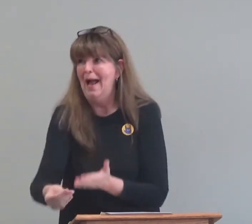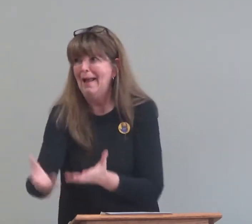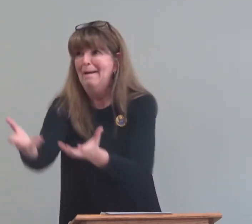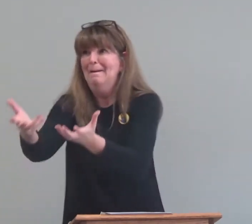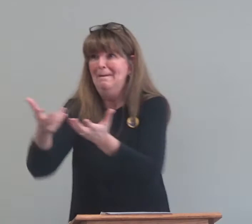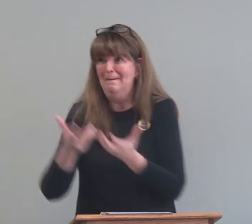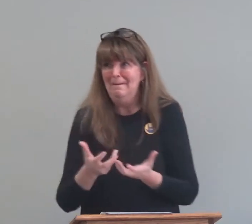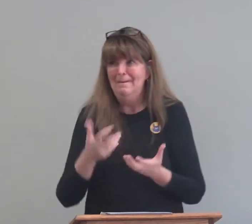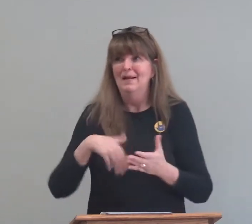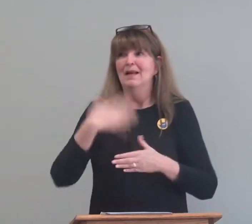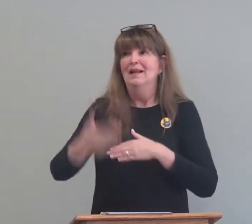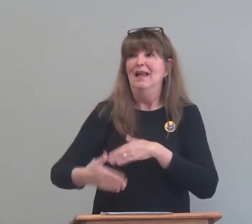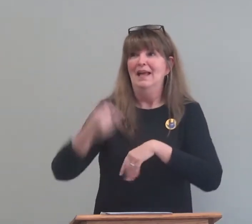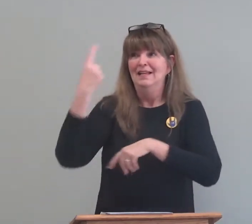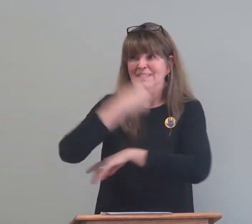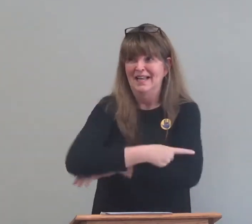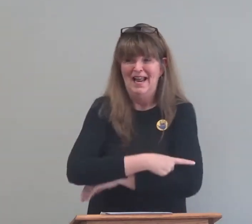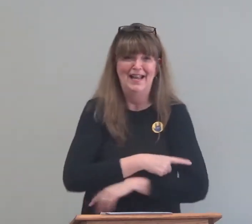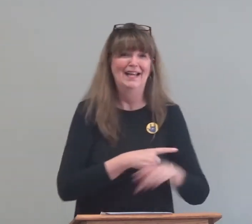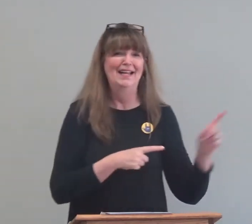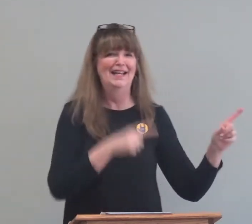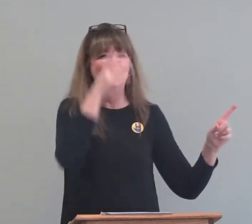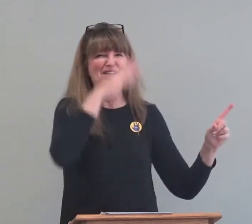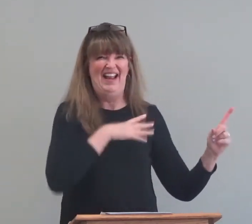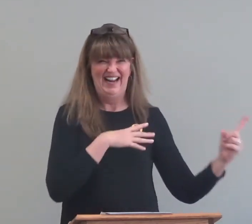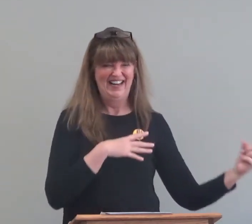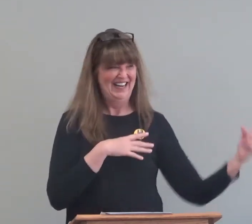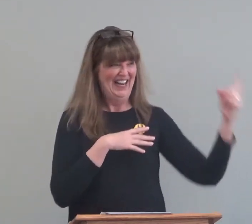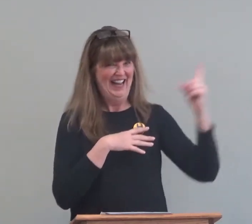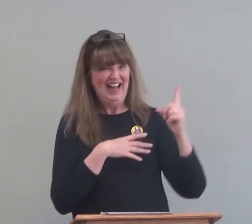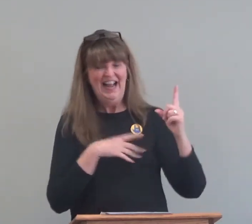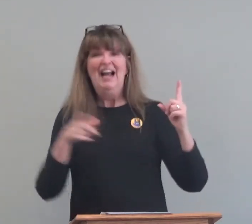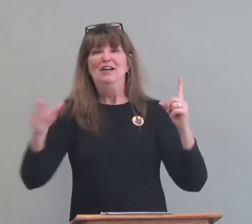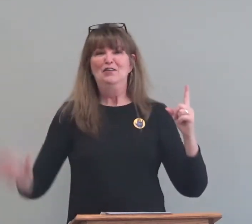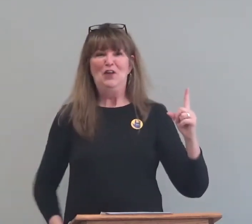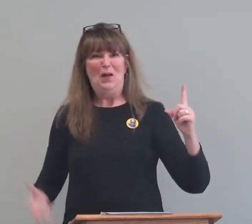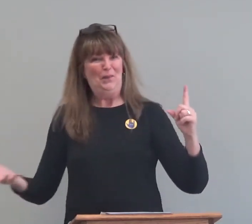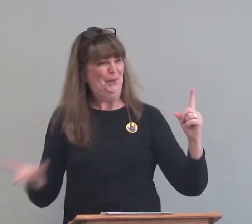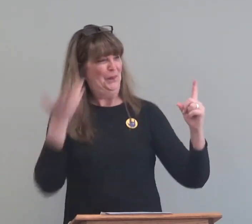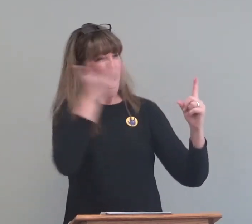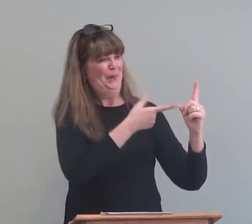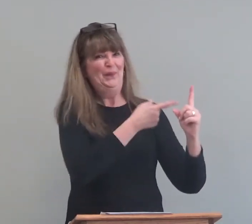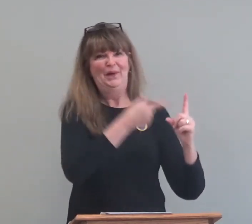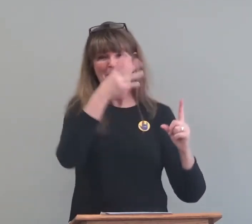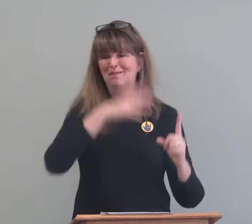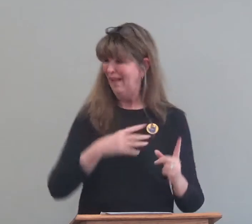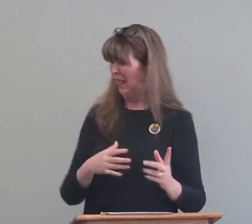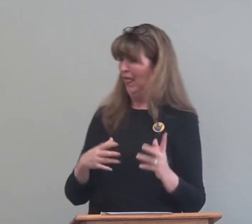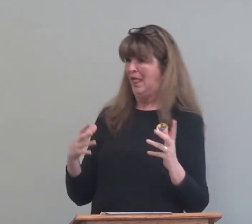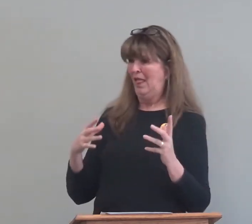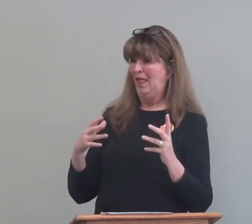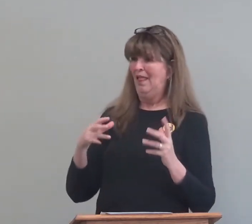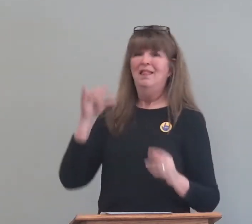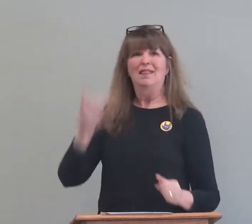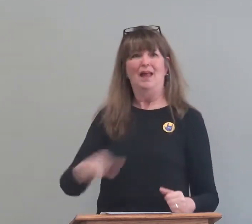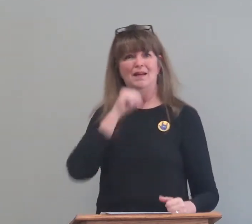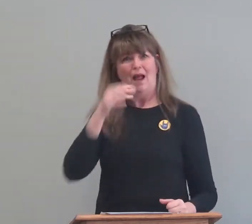So he purchased the dog, brought it back, and the next day the man came and the attendant gave him the dog,